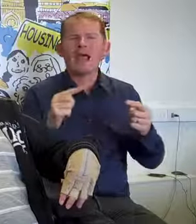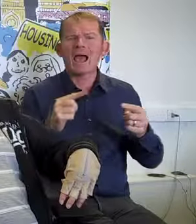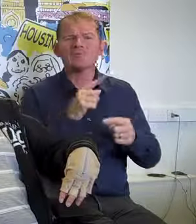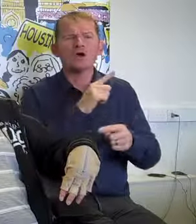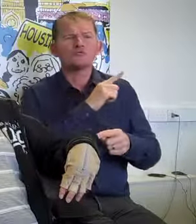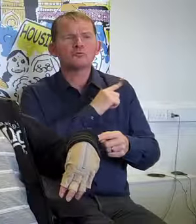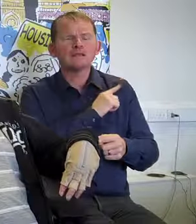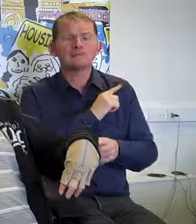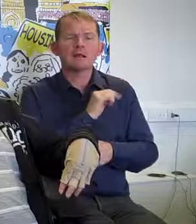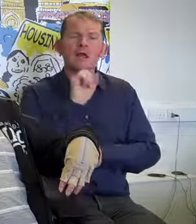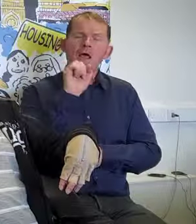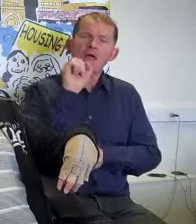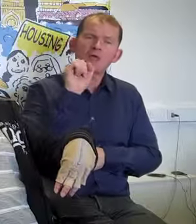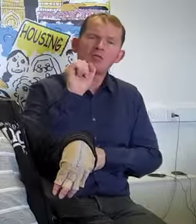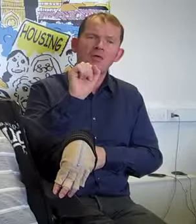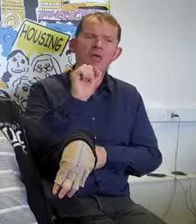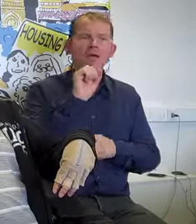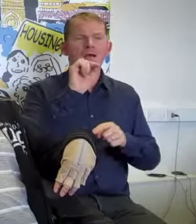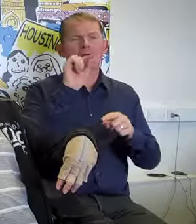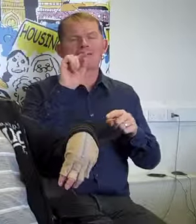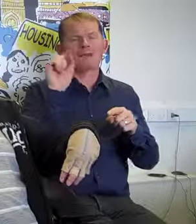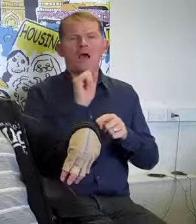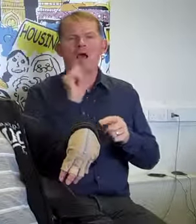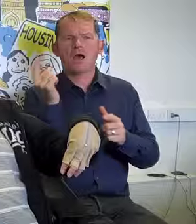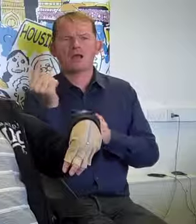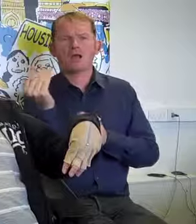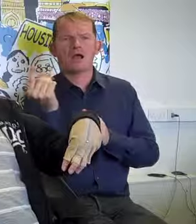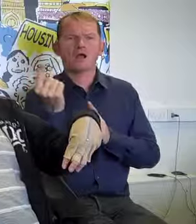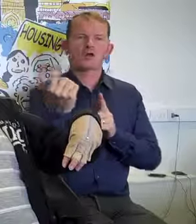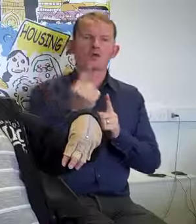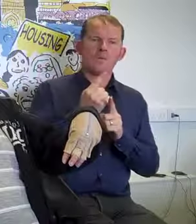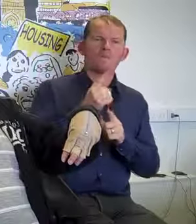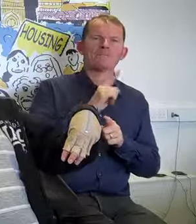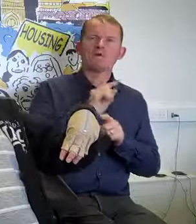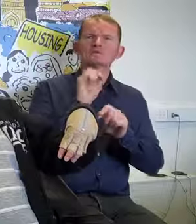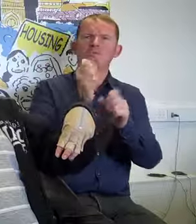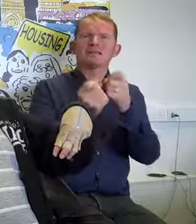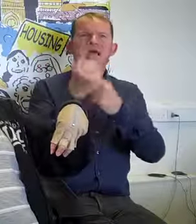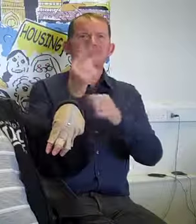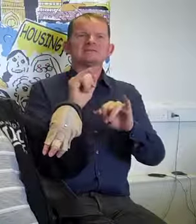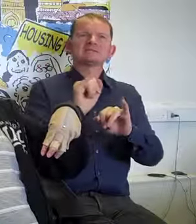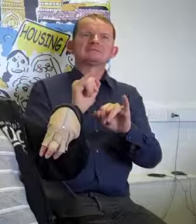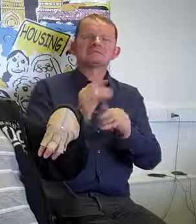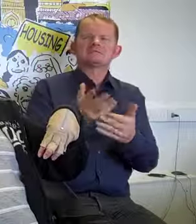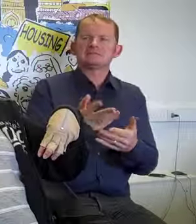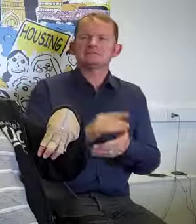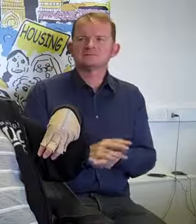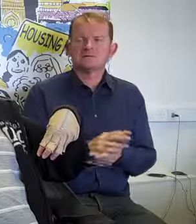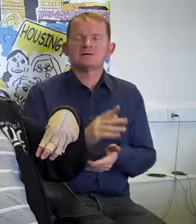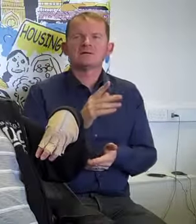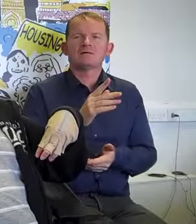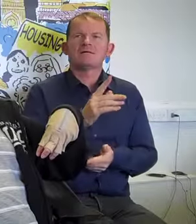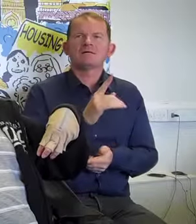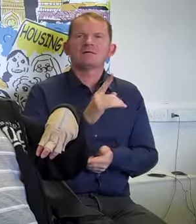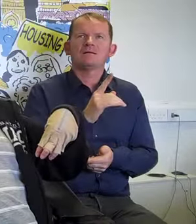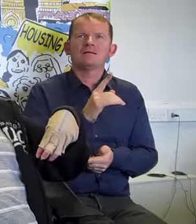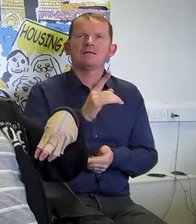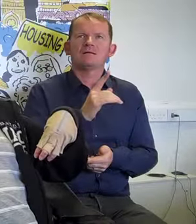they can't make it because something's happened. But that's why I